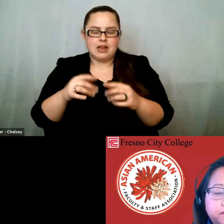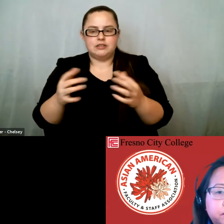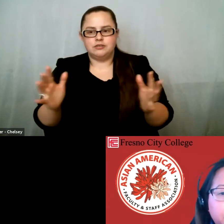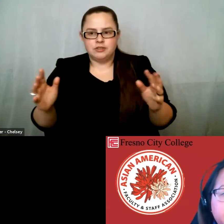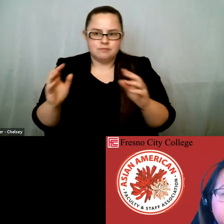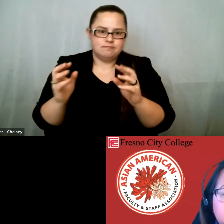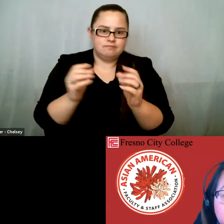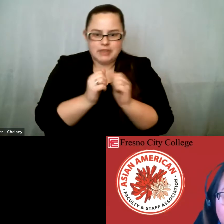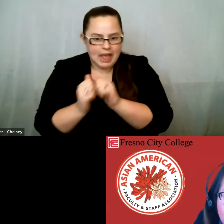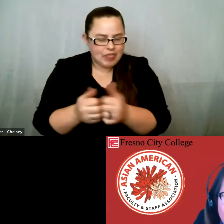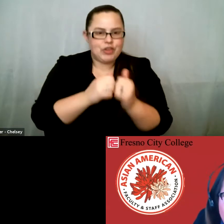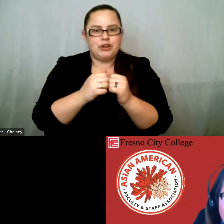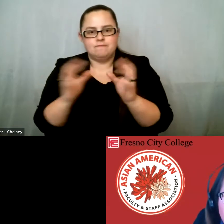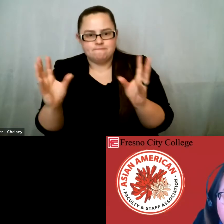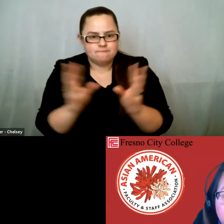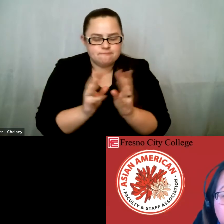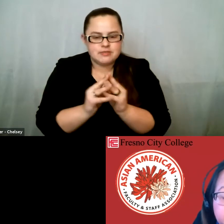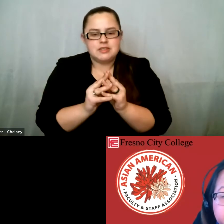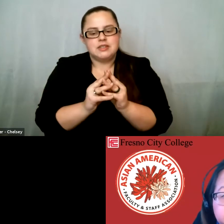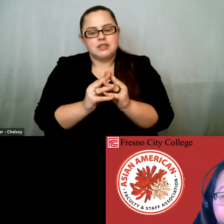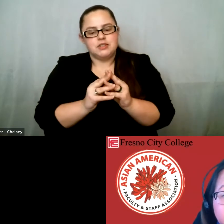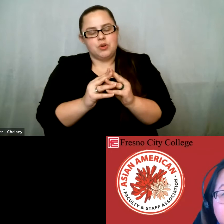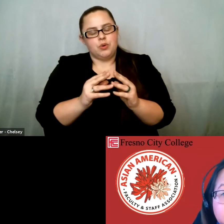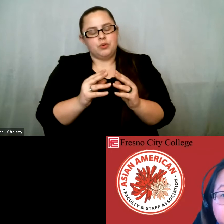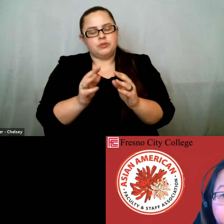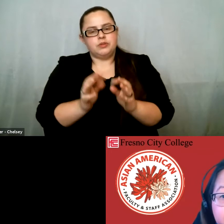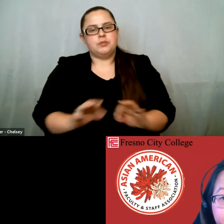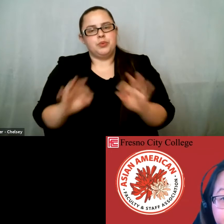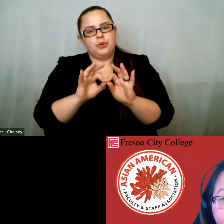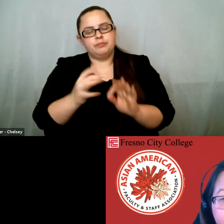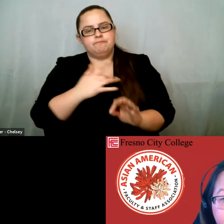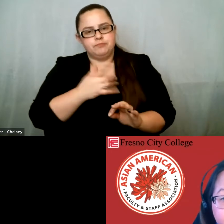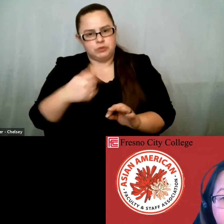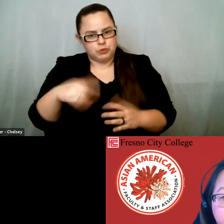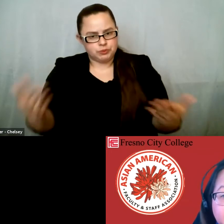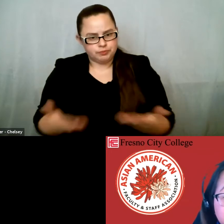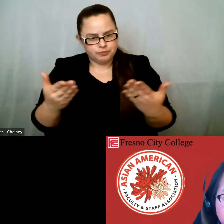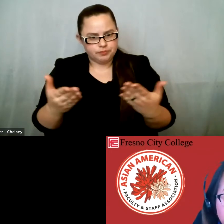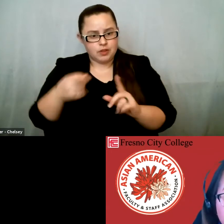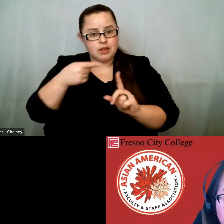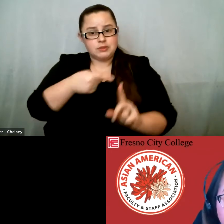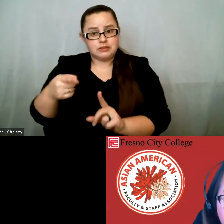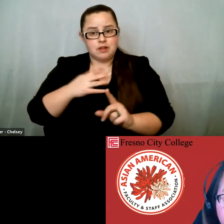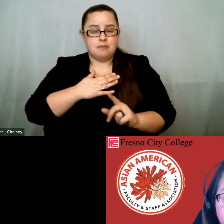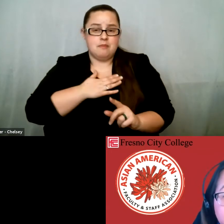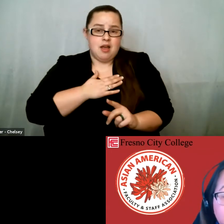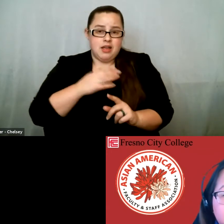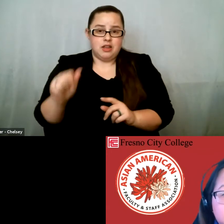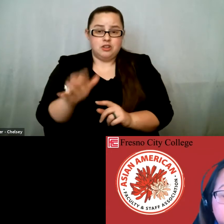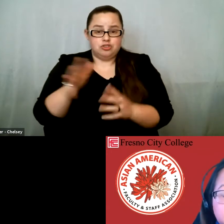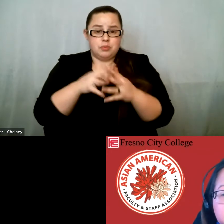person. So it really means a lot that you are all here. And specifically to my Asian American community